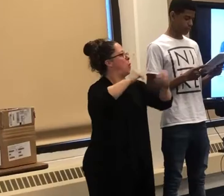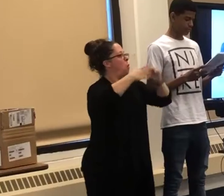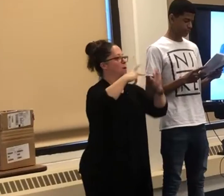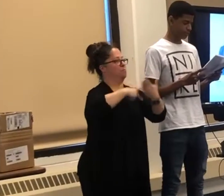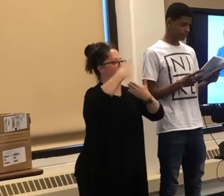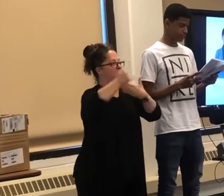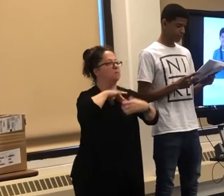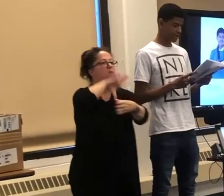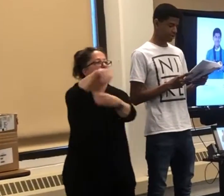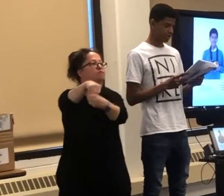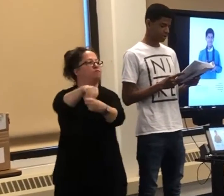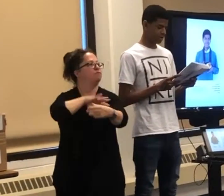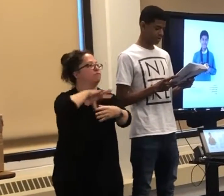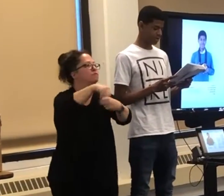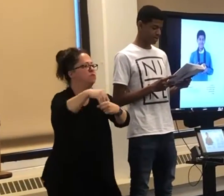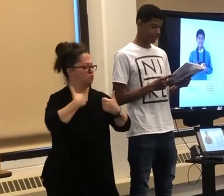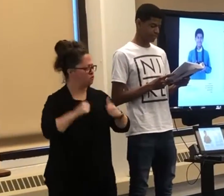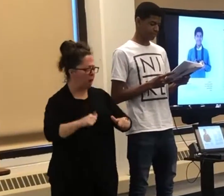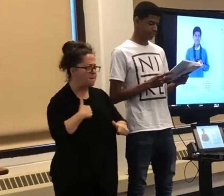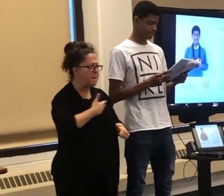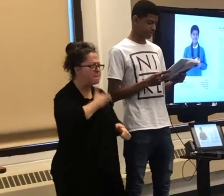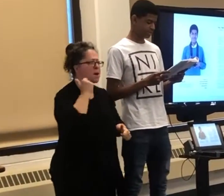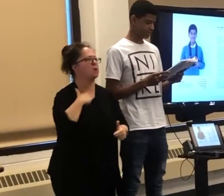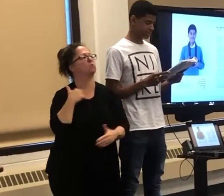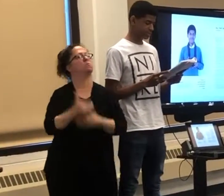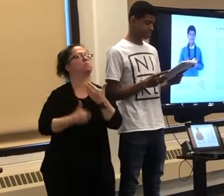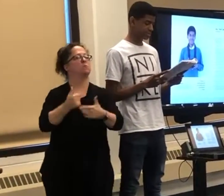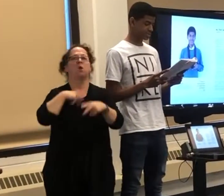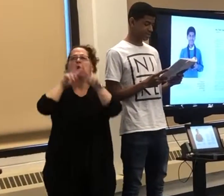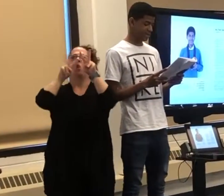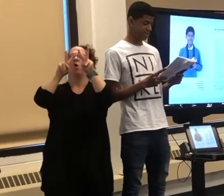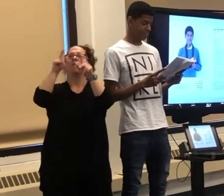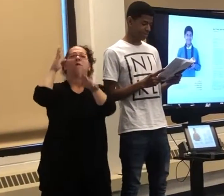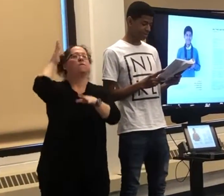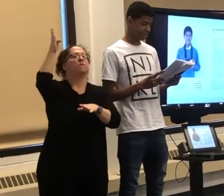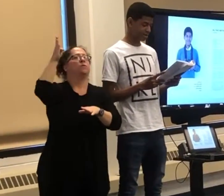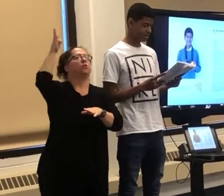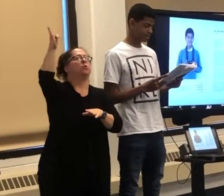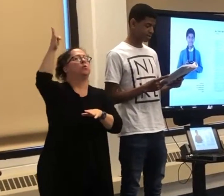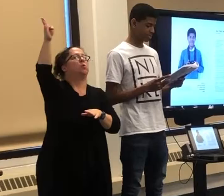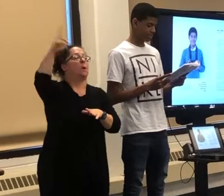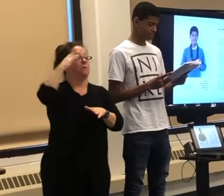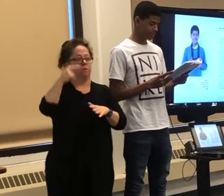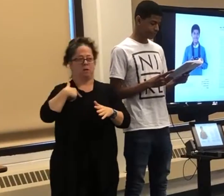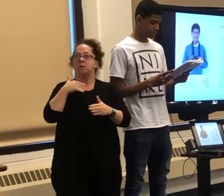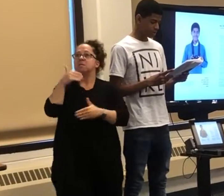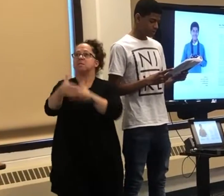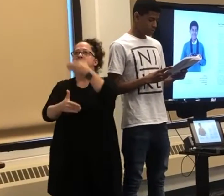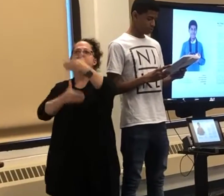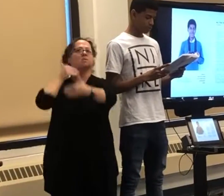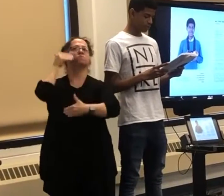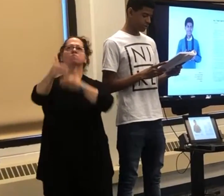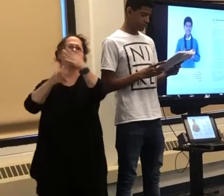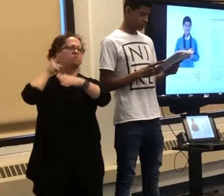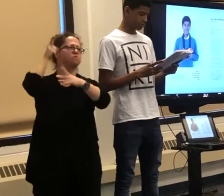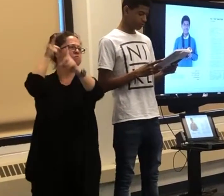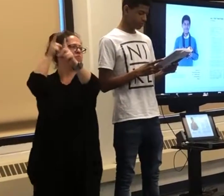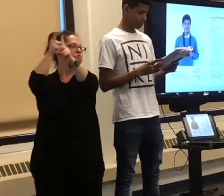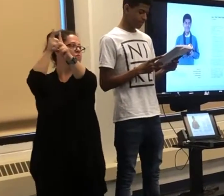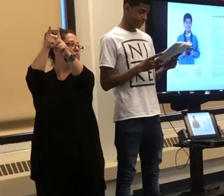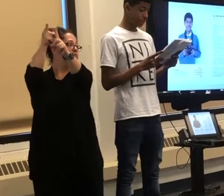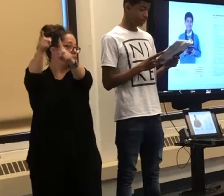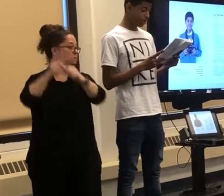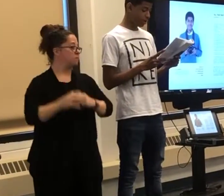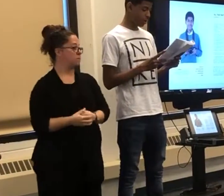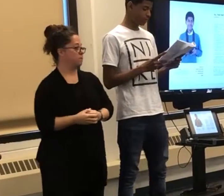am looking forward to the future and what it may bring because of the decisions I have made and continue to make. Would you really want to